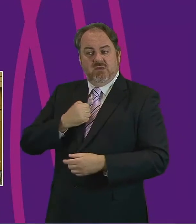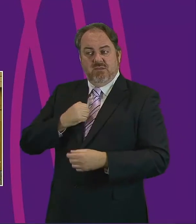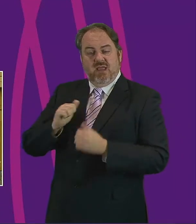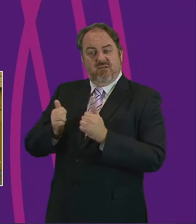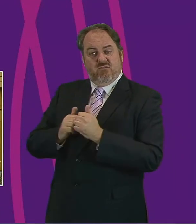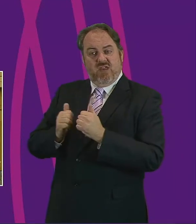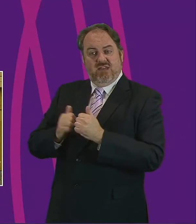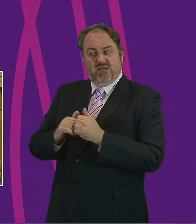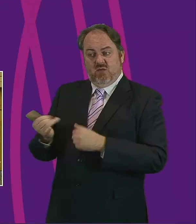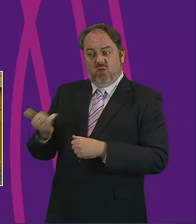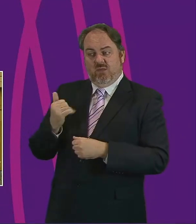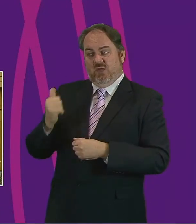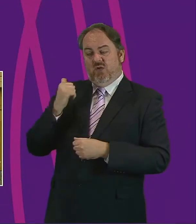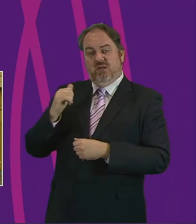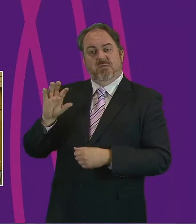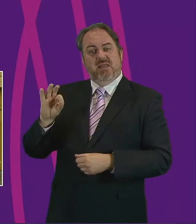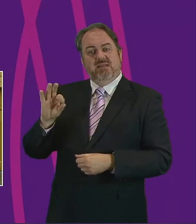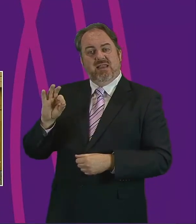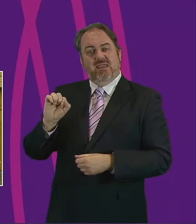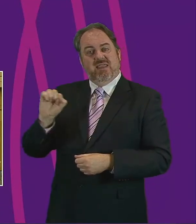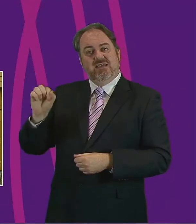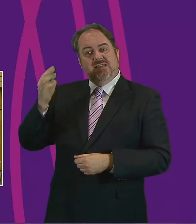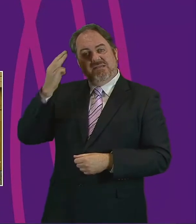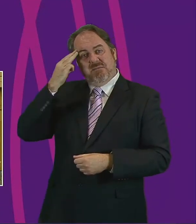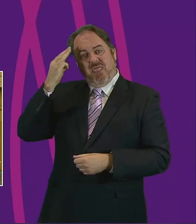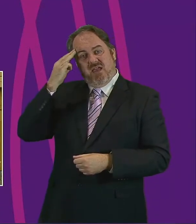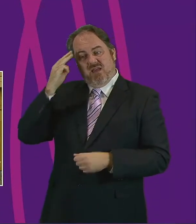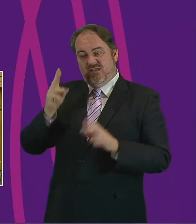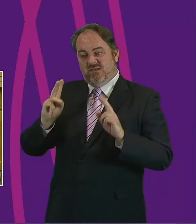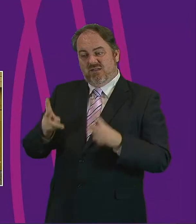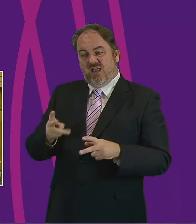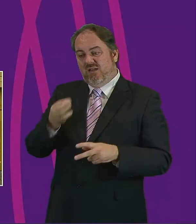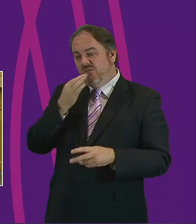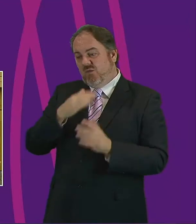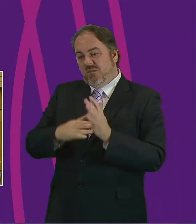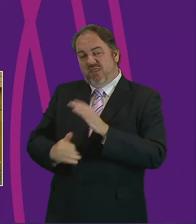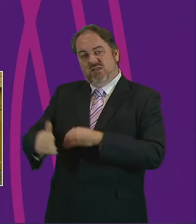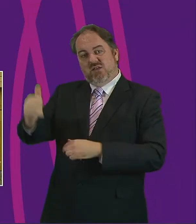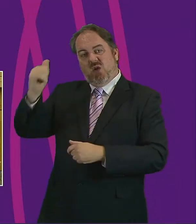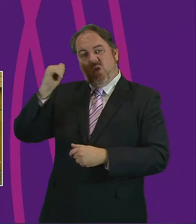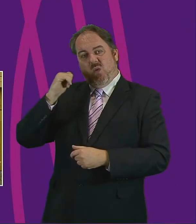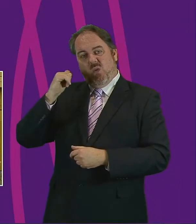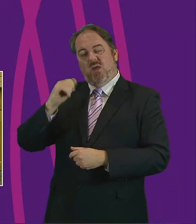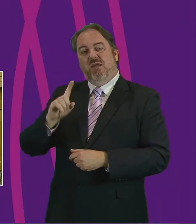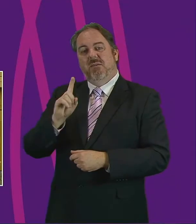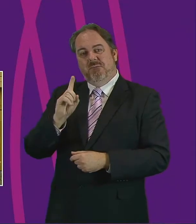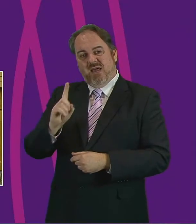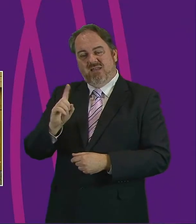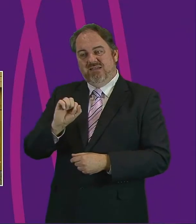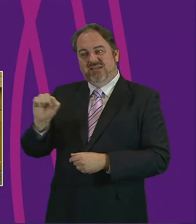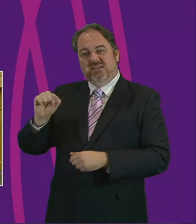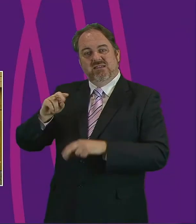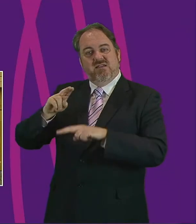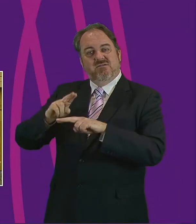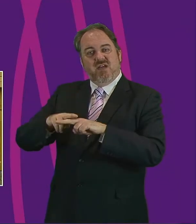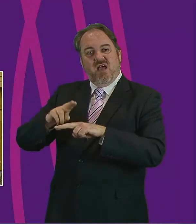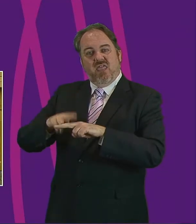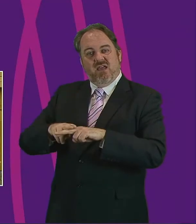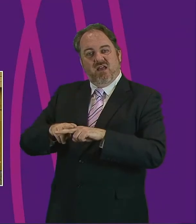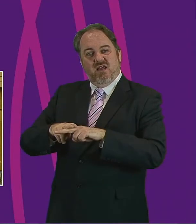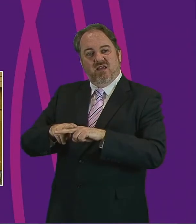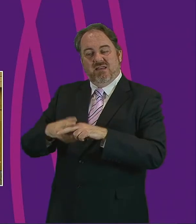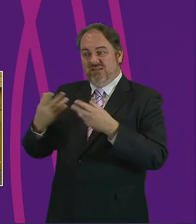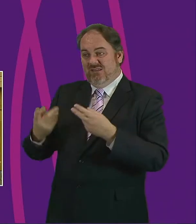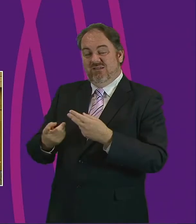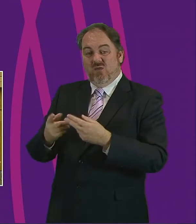me on Monday to say that he had sadly lost his mother a couple of months ago, but it's compounded by the fact that his father is in a